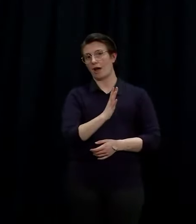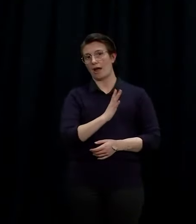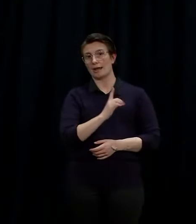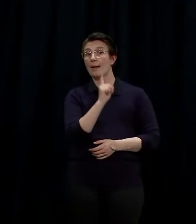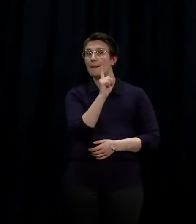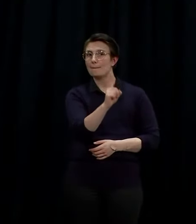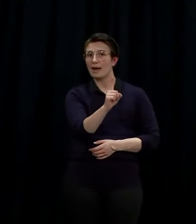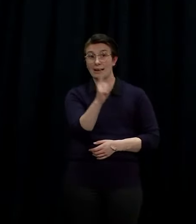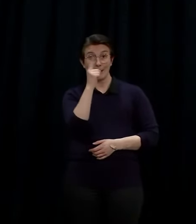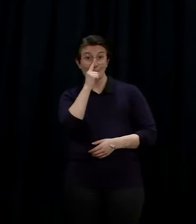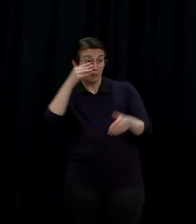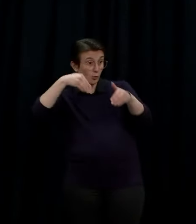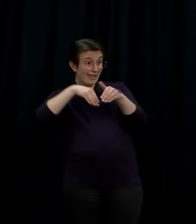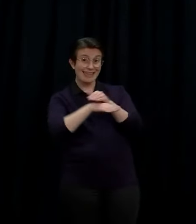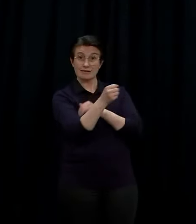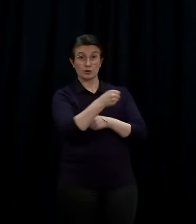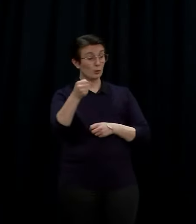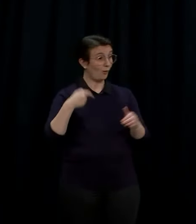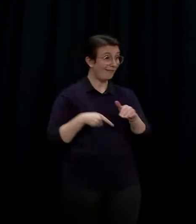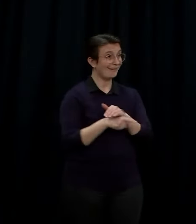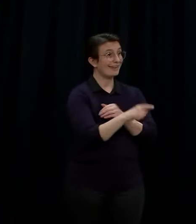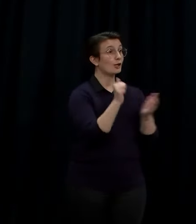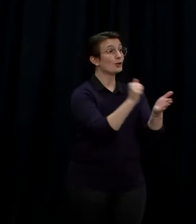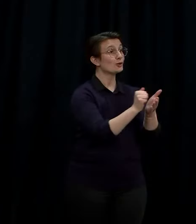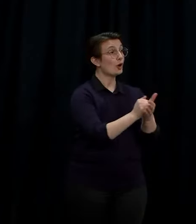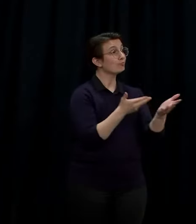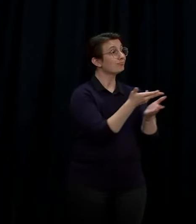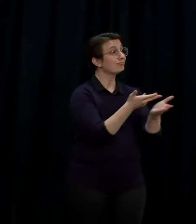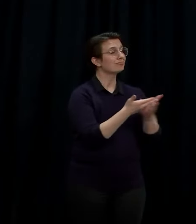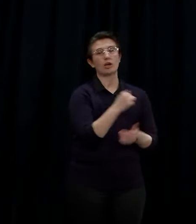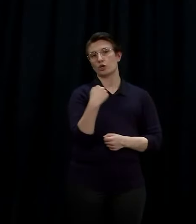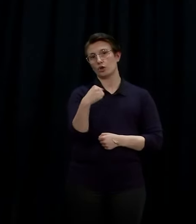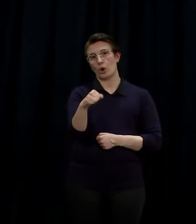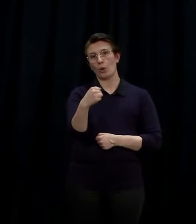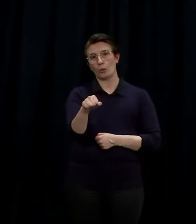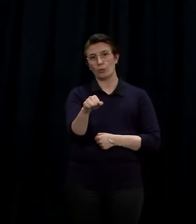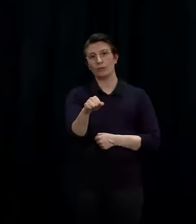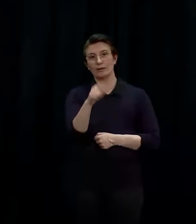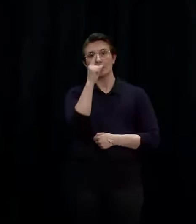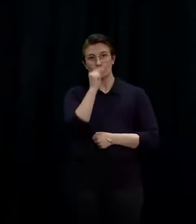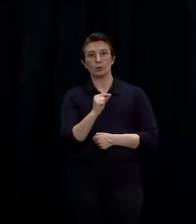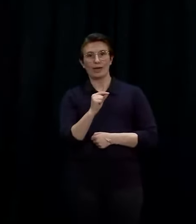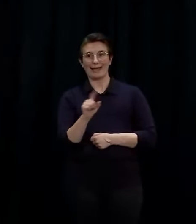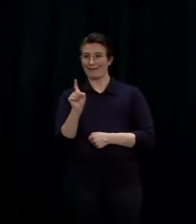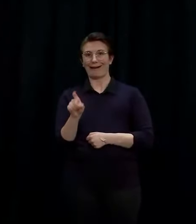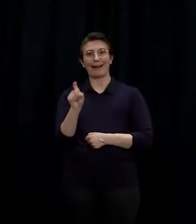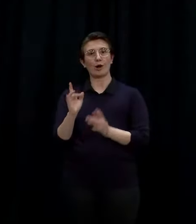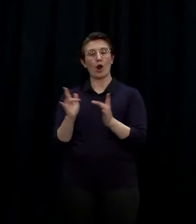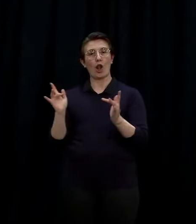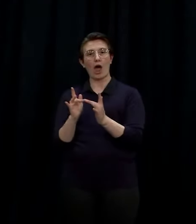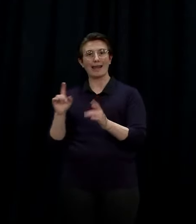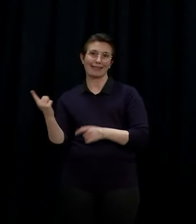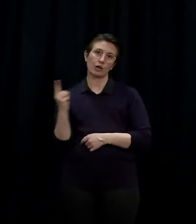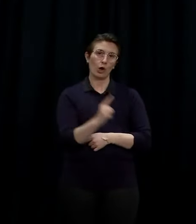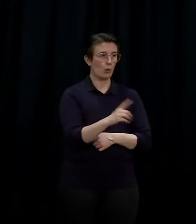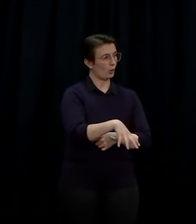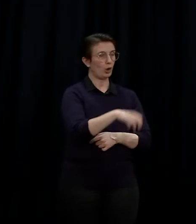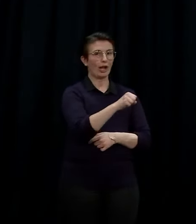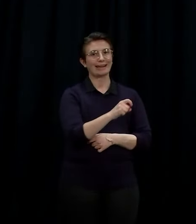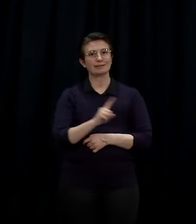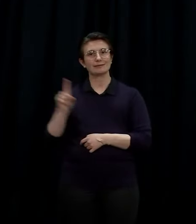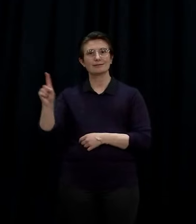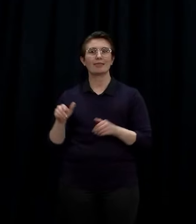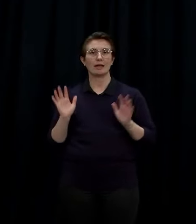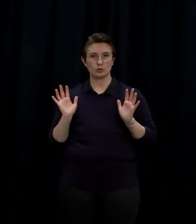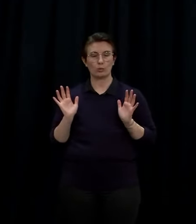and collect. The same goes for things like takeaways. This can only be accessed via delivery, drive-through or contactless